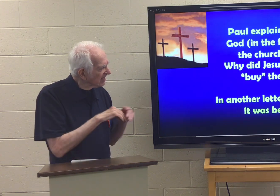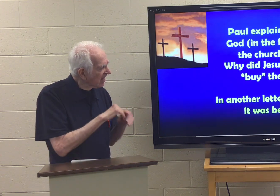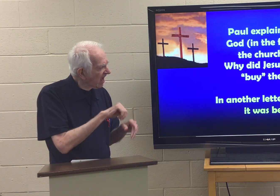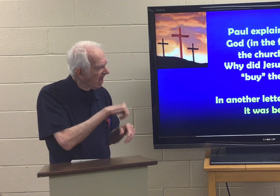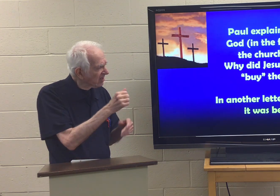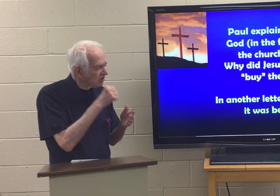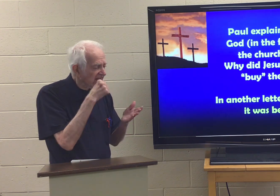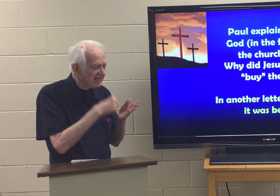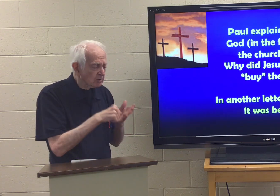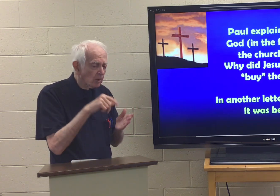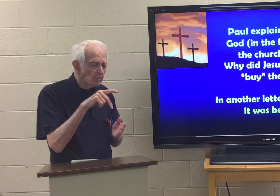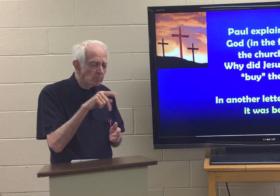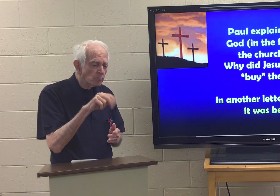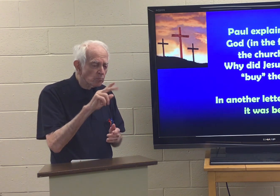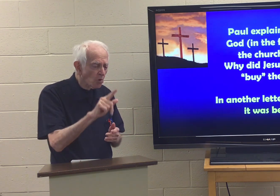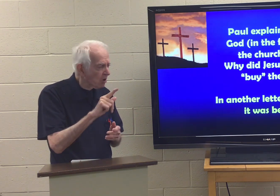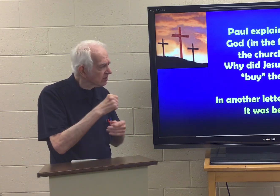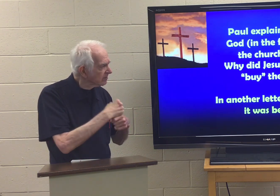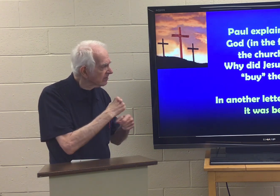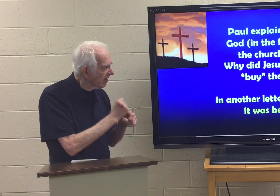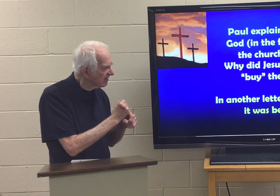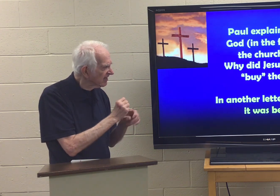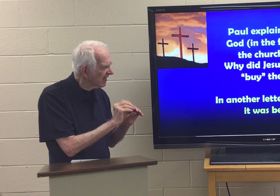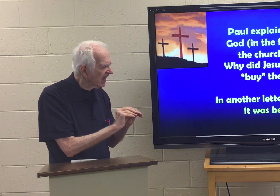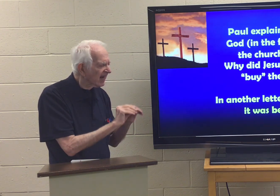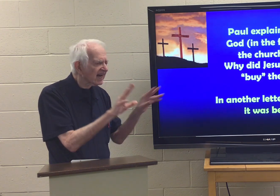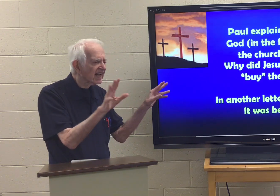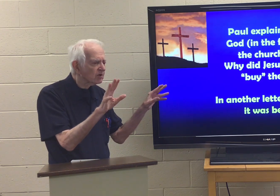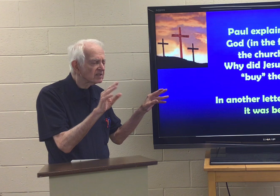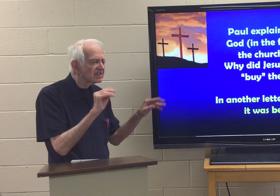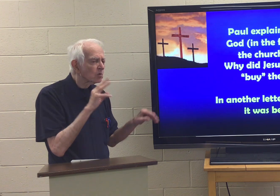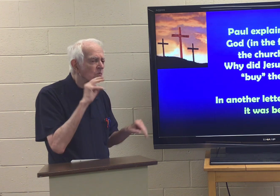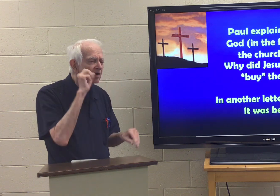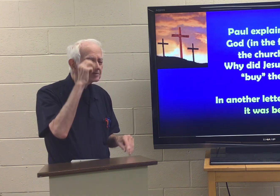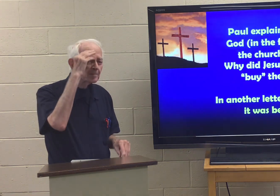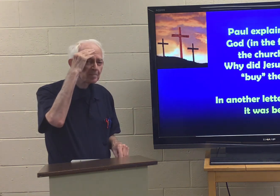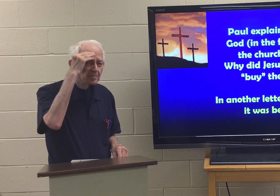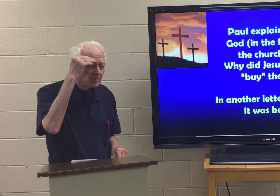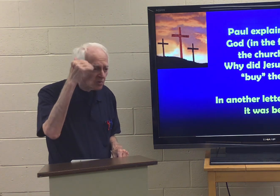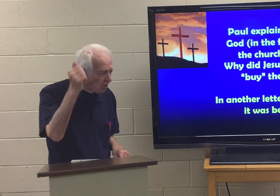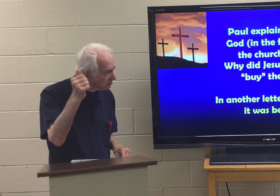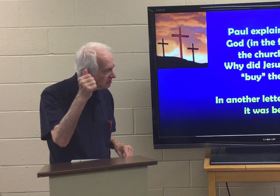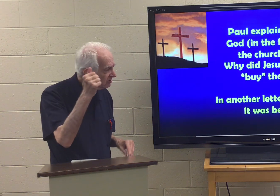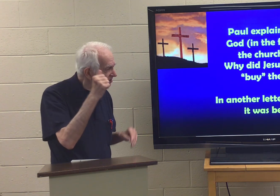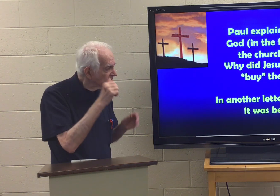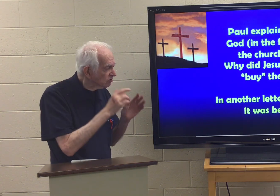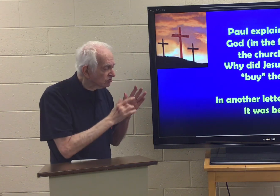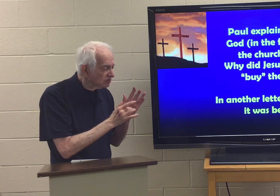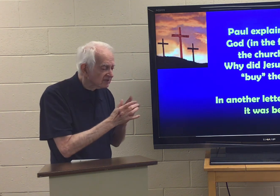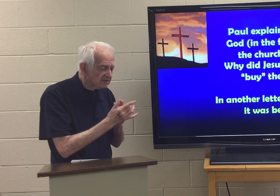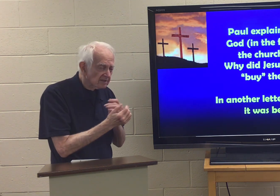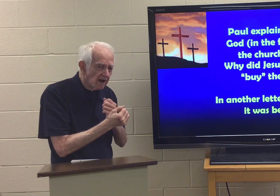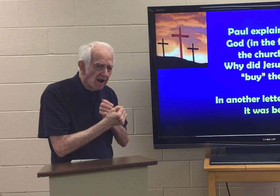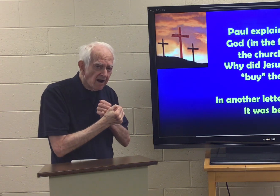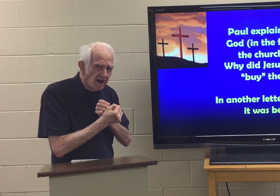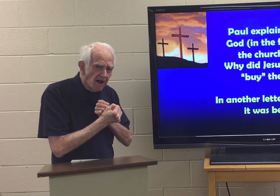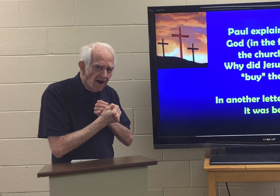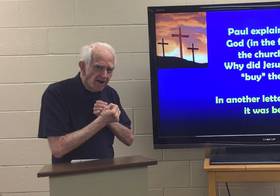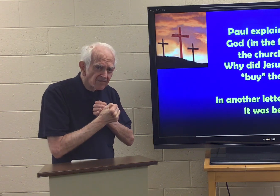In another letter, Paul makes it clear it was because Jesus loved